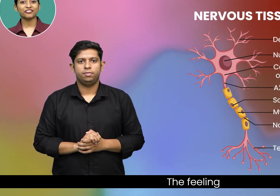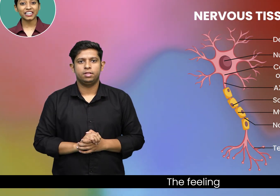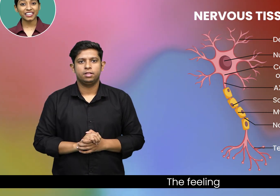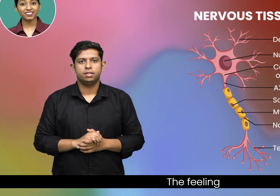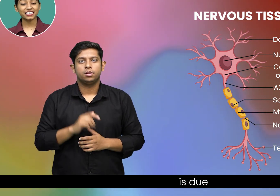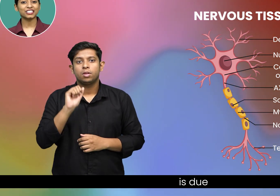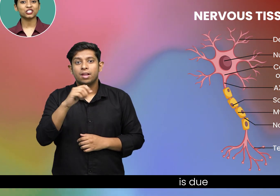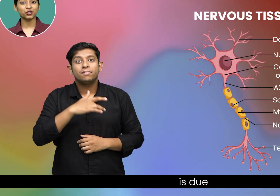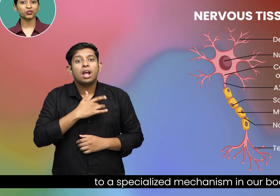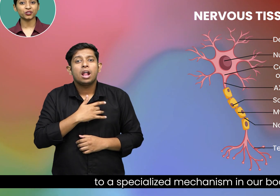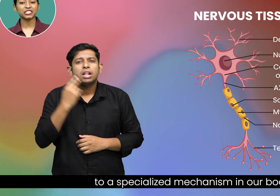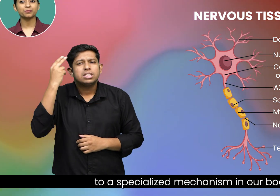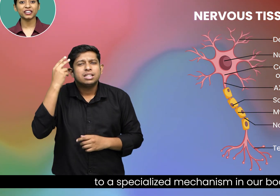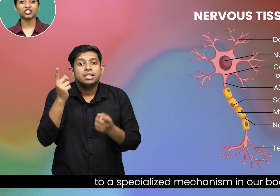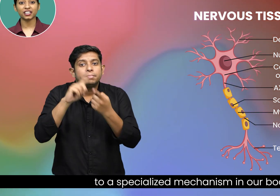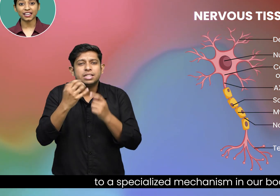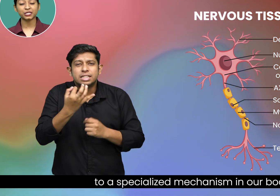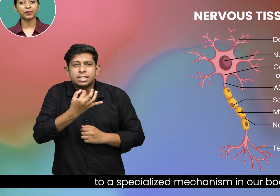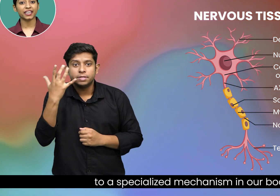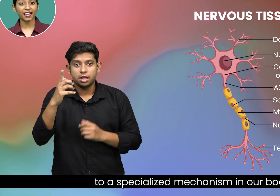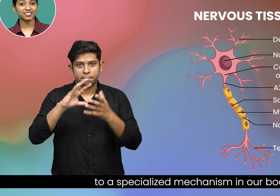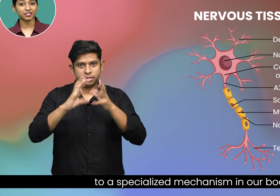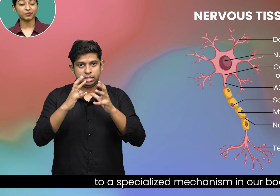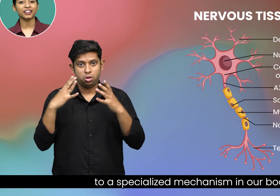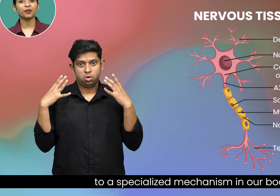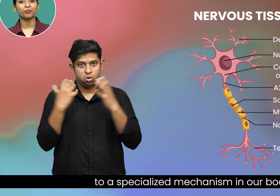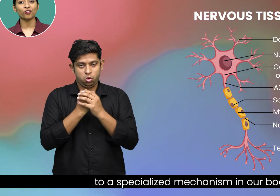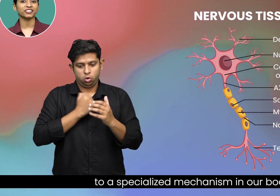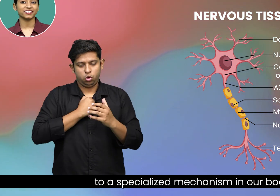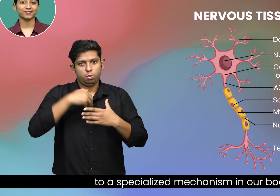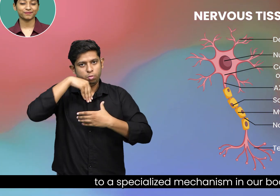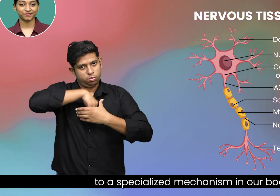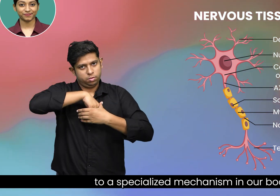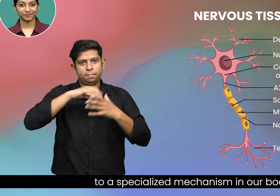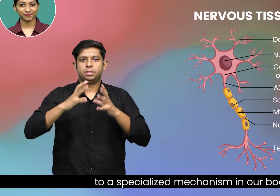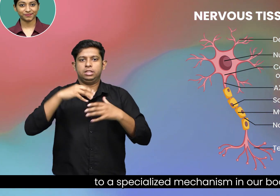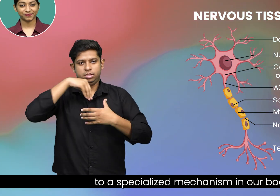The feeling is due to a specialized mechanism in our body.